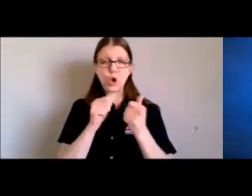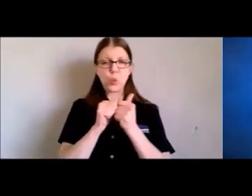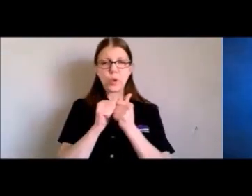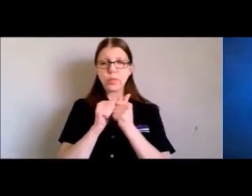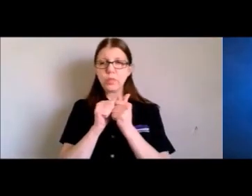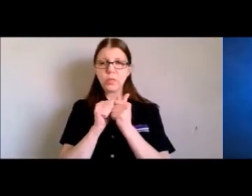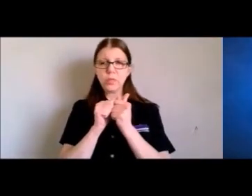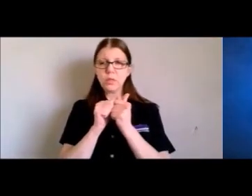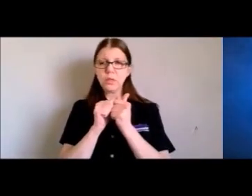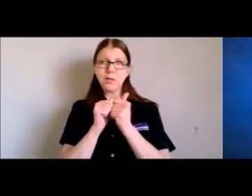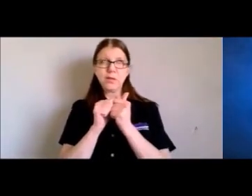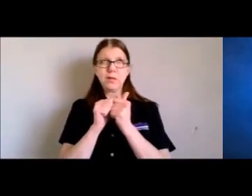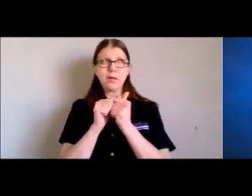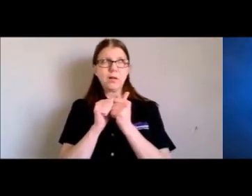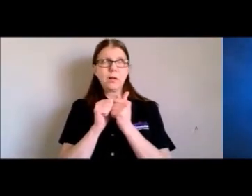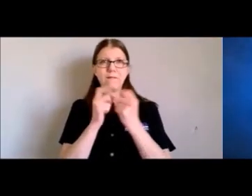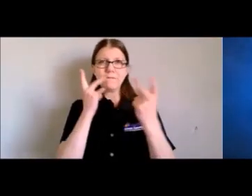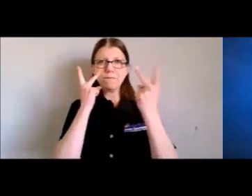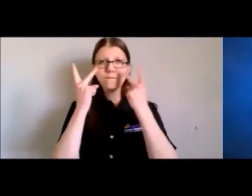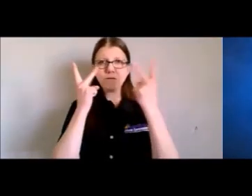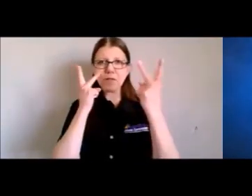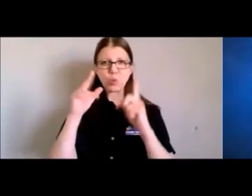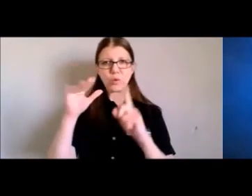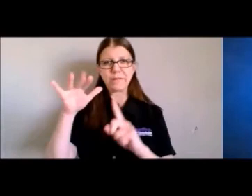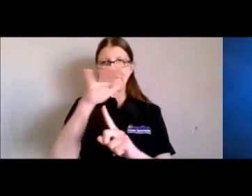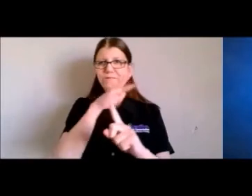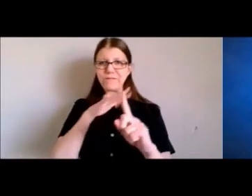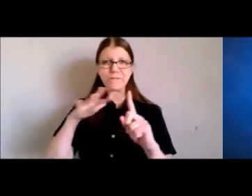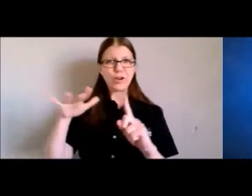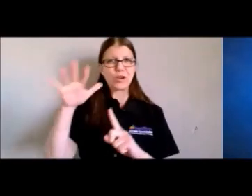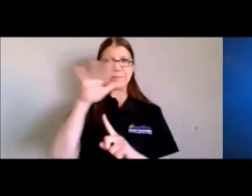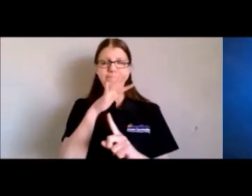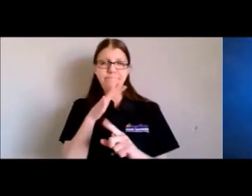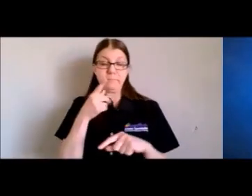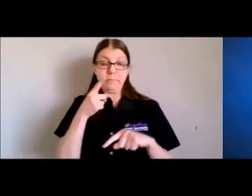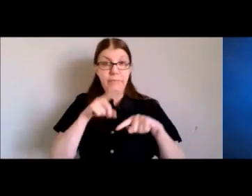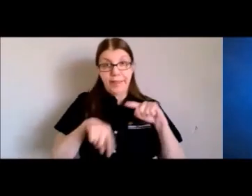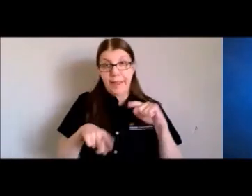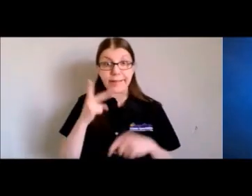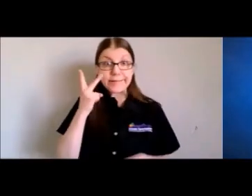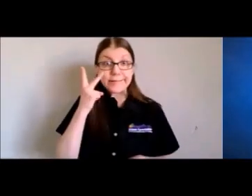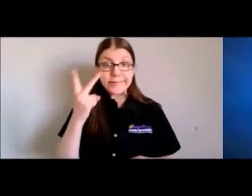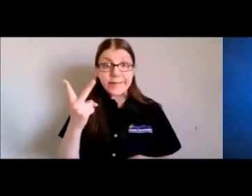The deaf, blind, and combined vision and hearing loss community members